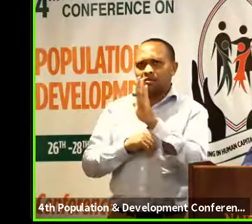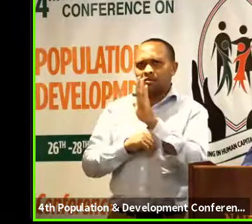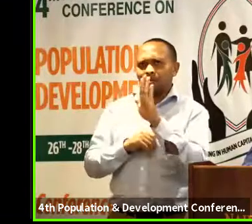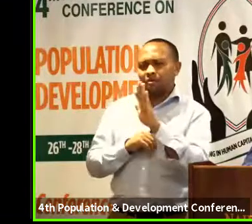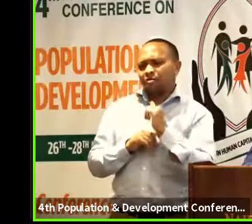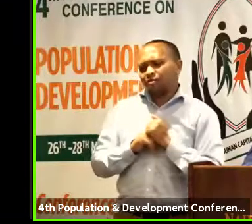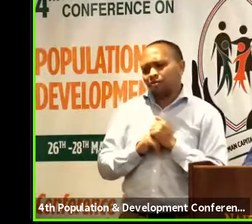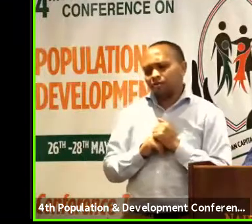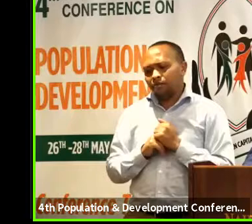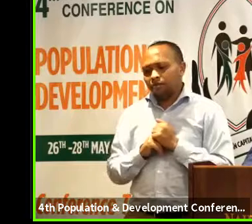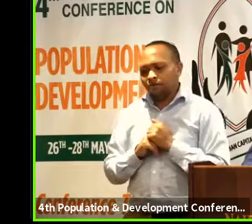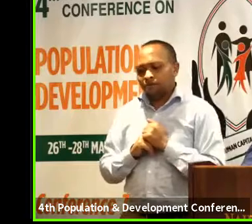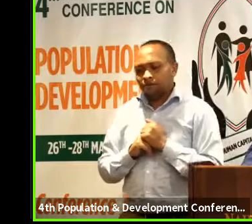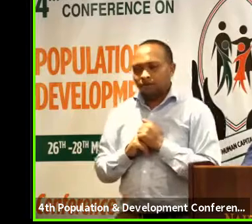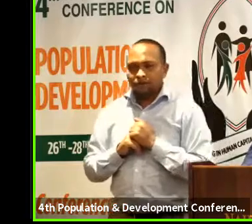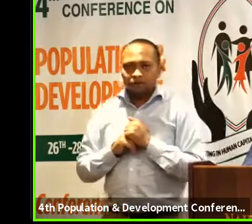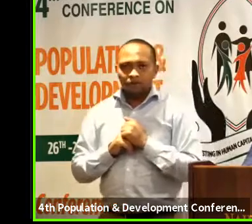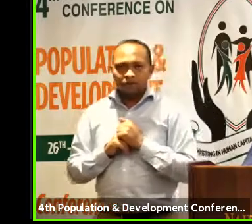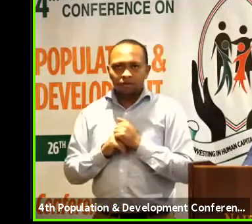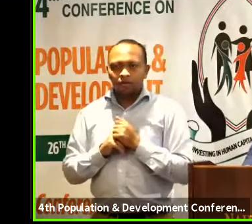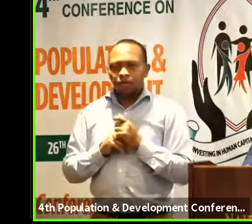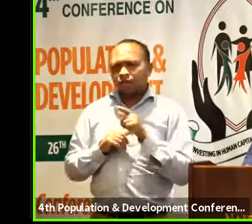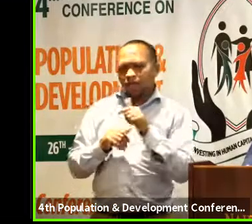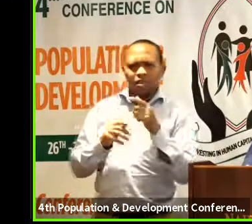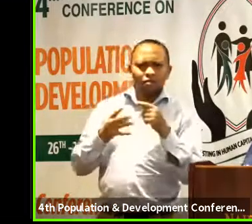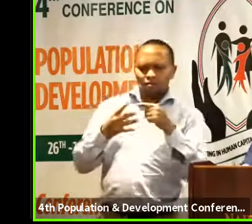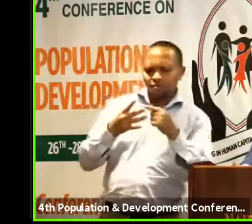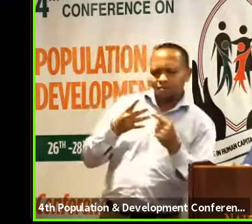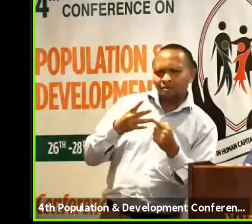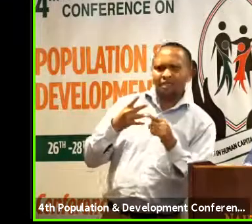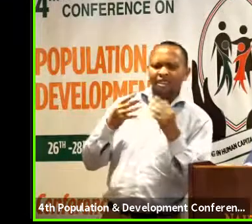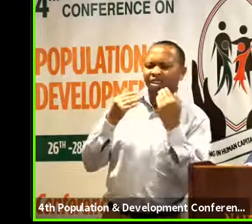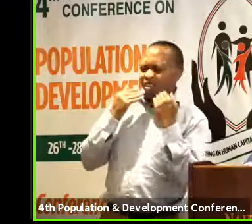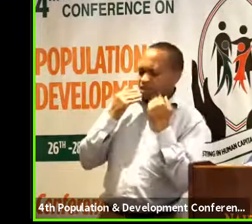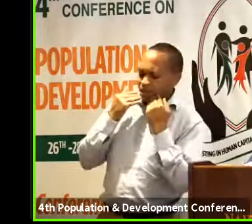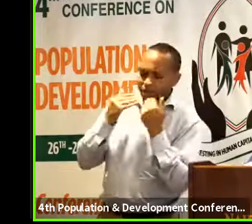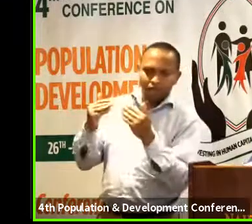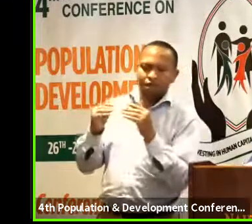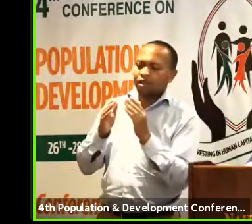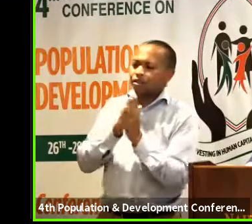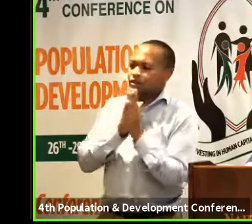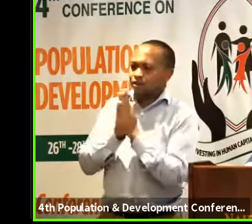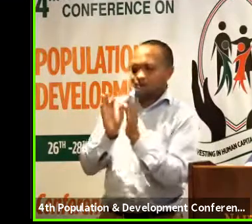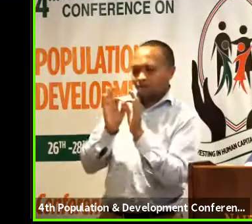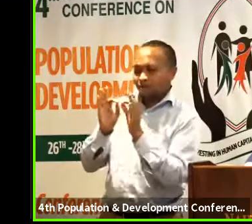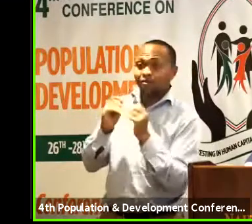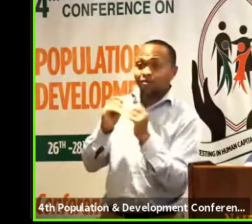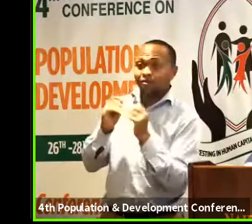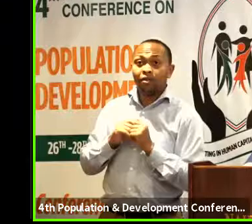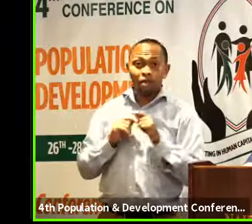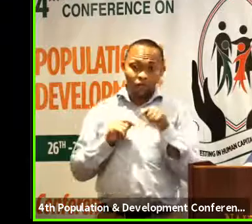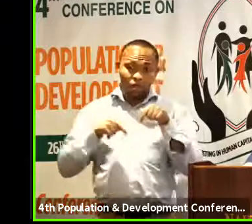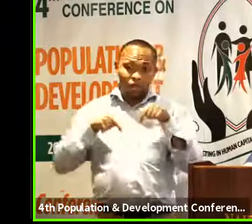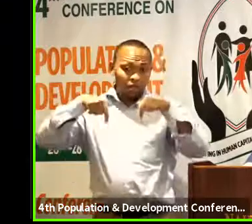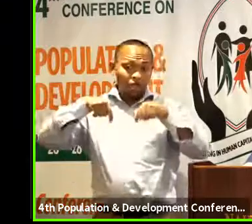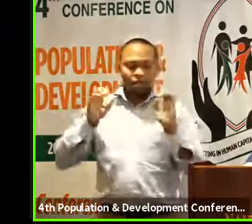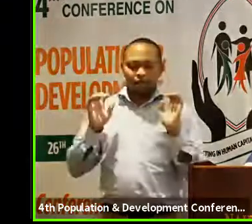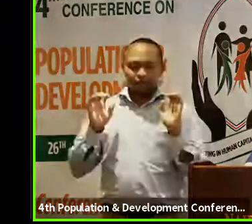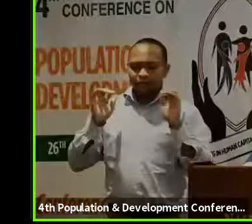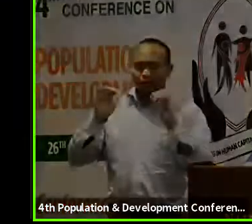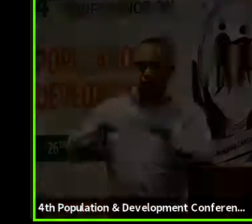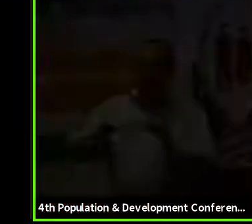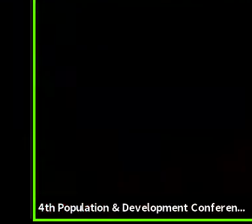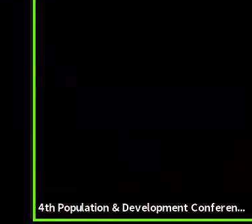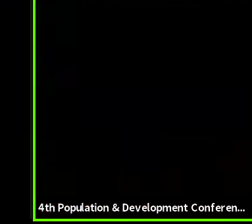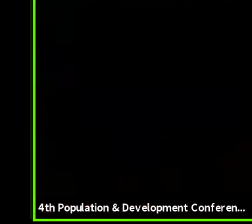Bashir. And then Yokabi and Mariano Anjiru, thank you very much. I think this conference, we look at the theme, is